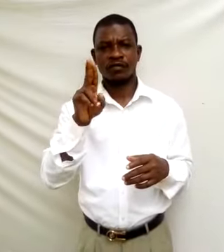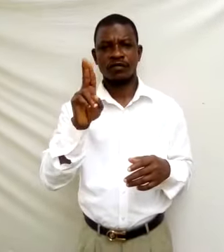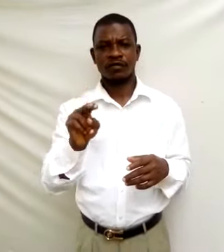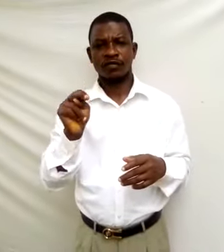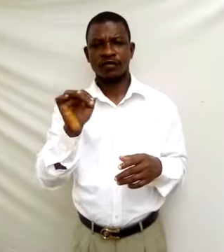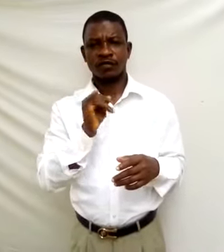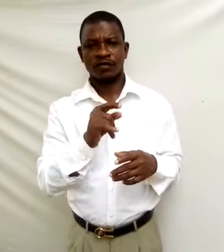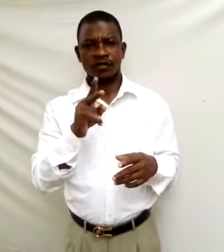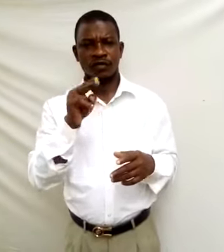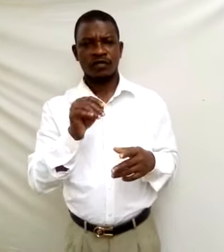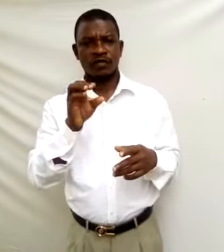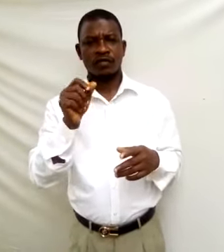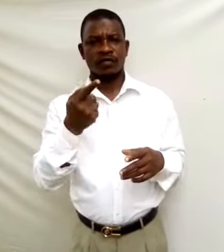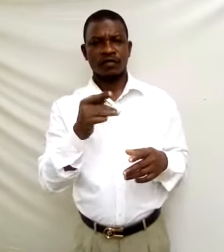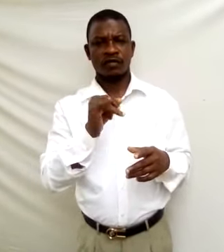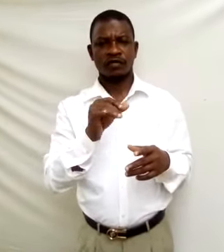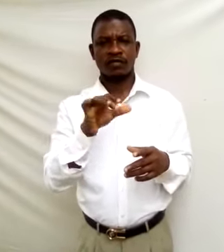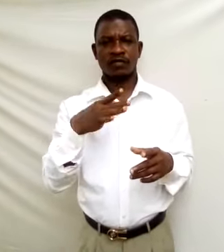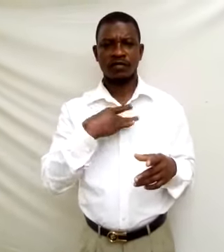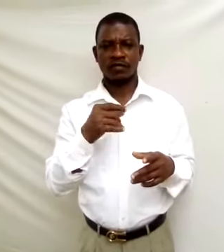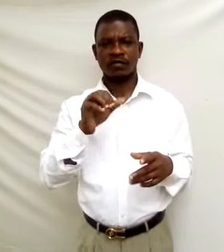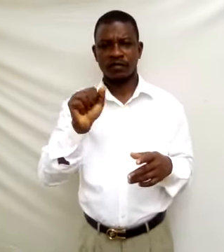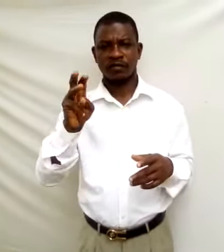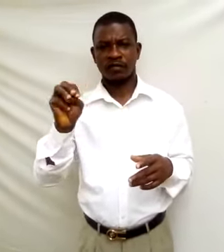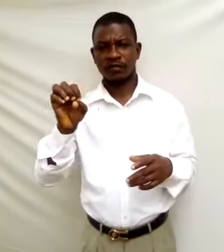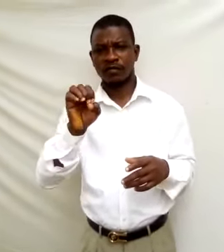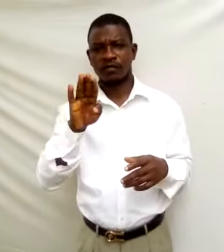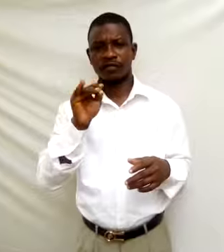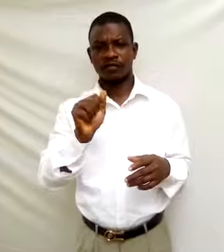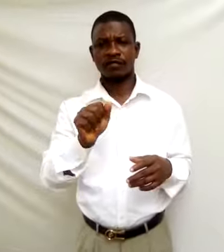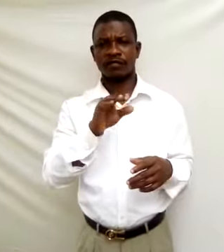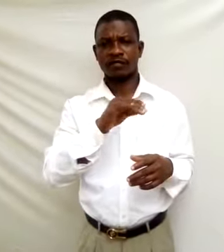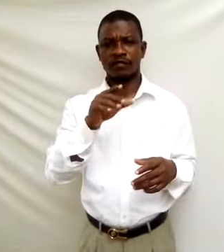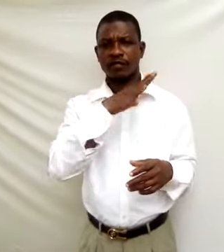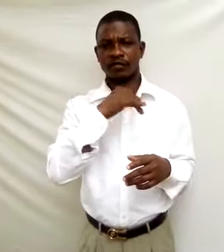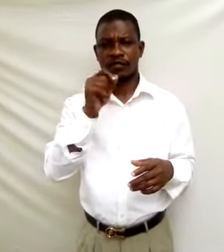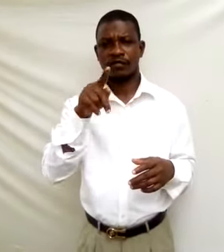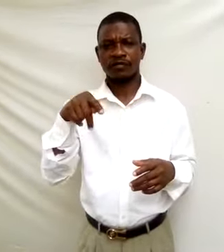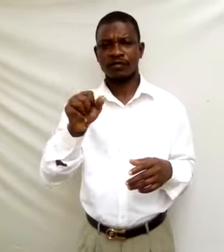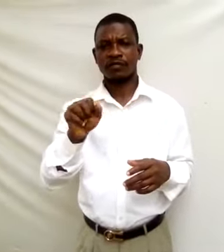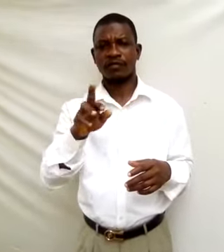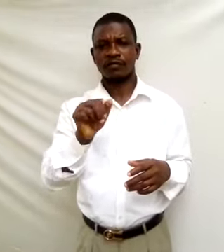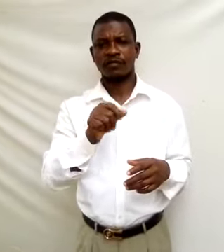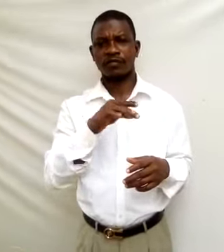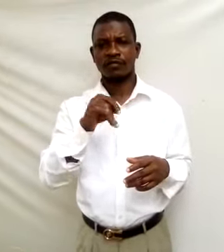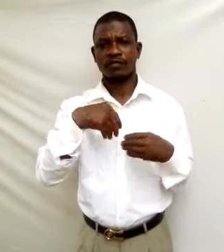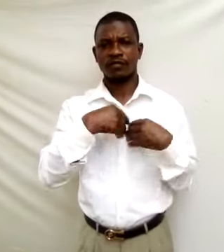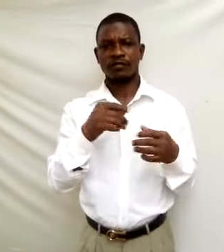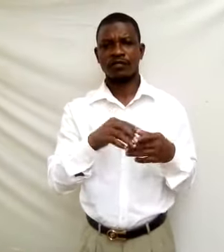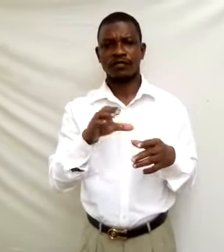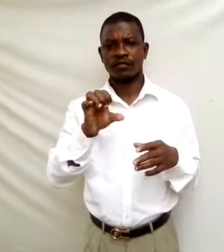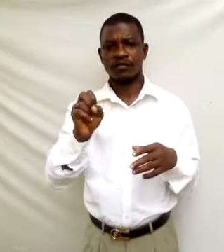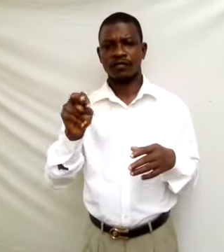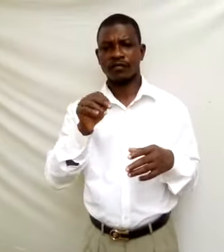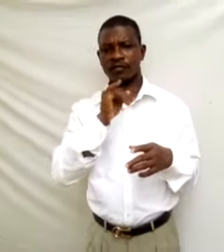organisms such as amoeba and paramecium have in their cells contractile vacuoles